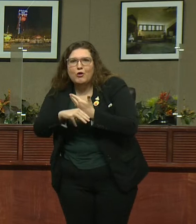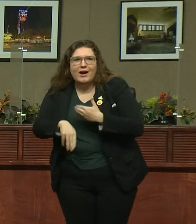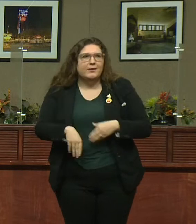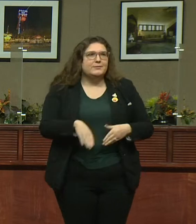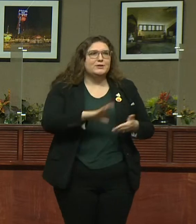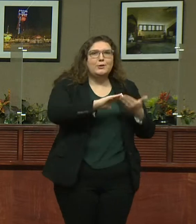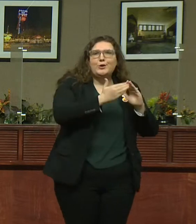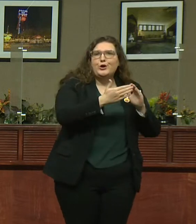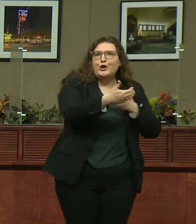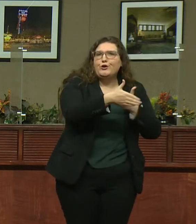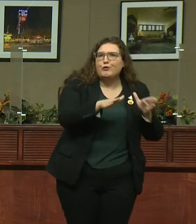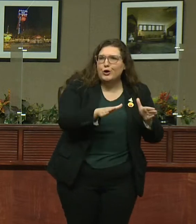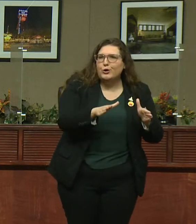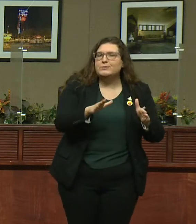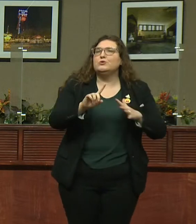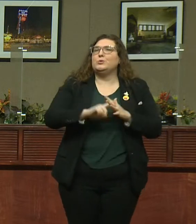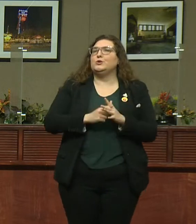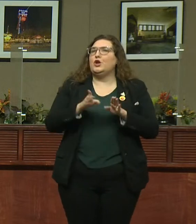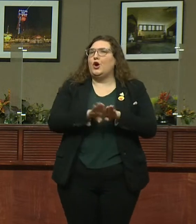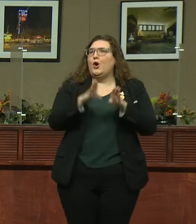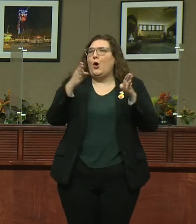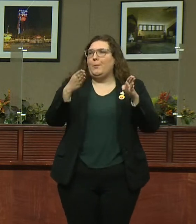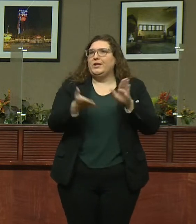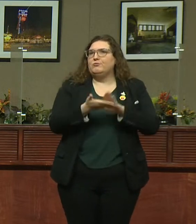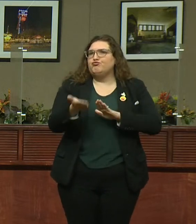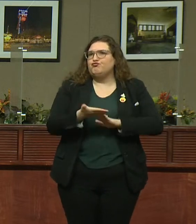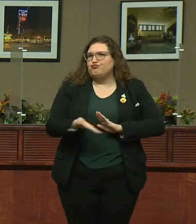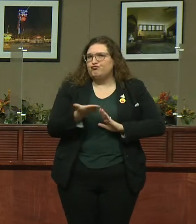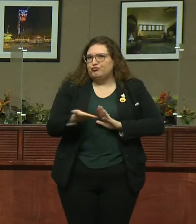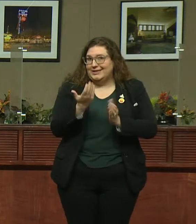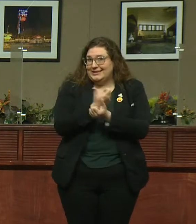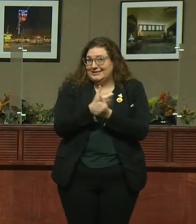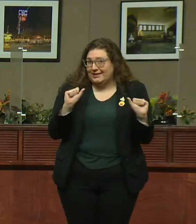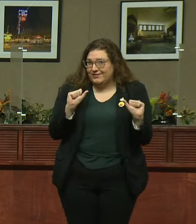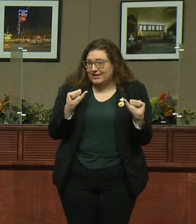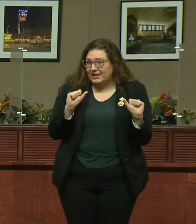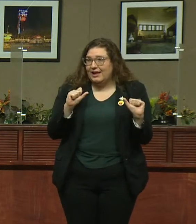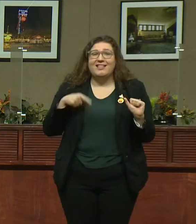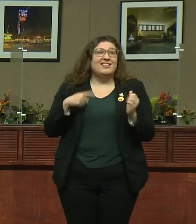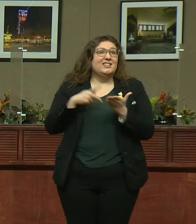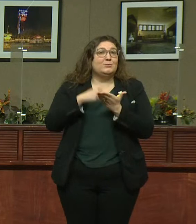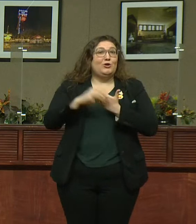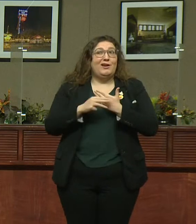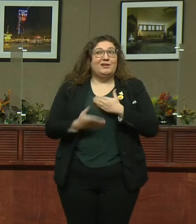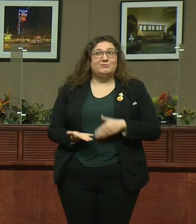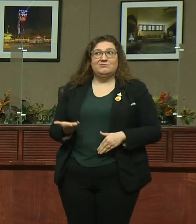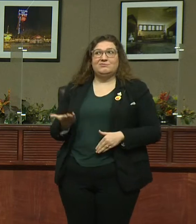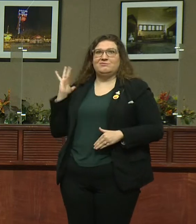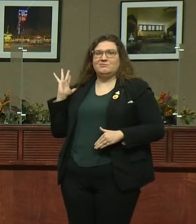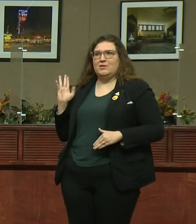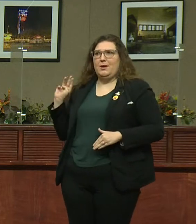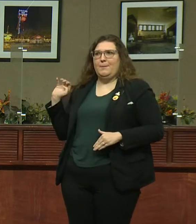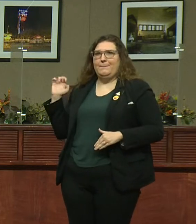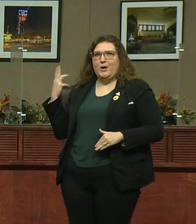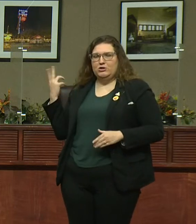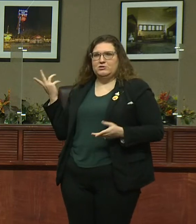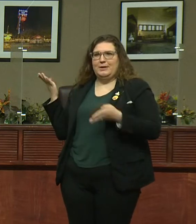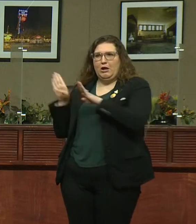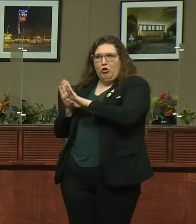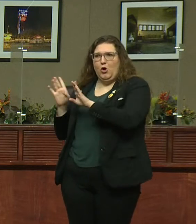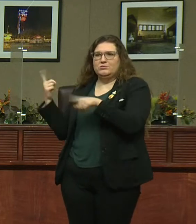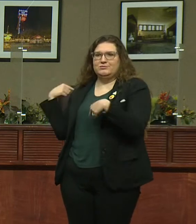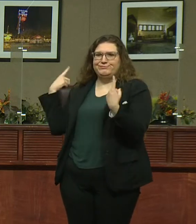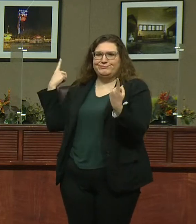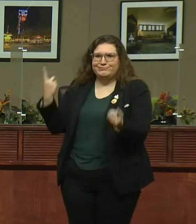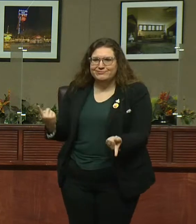athletic fields, and basketball courts. Many of these facilities and programs have been closed since March, and our residents have been asking